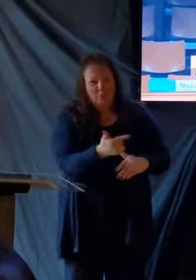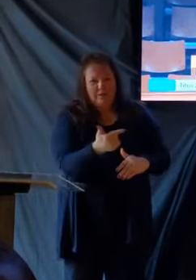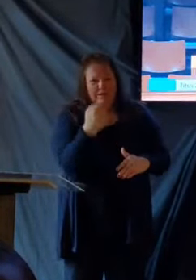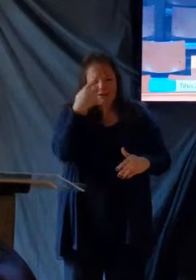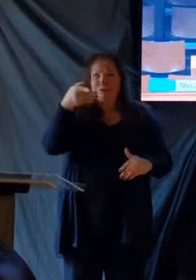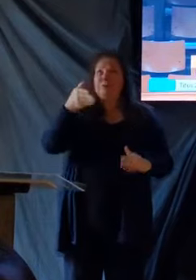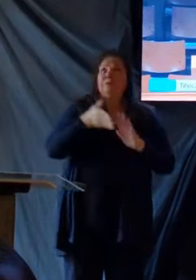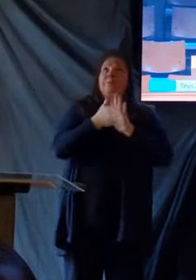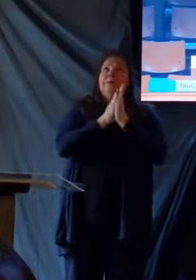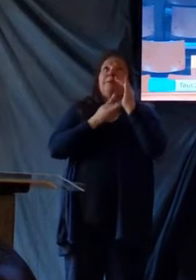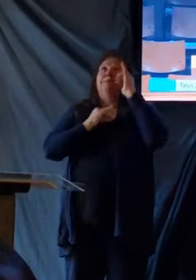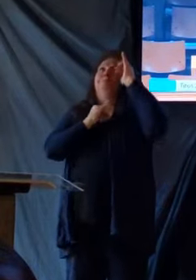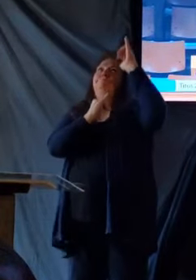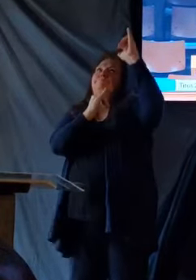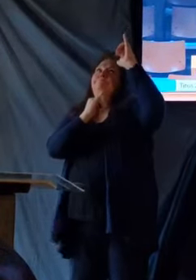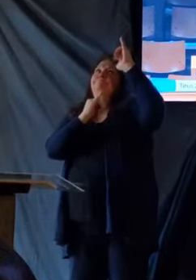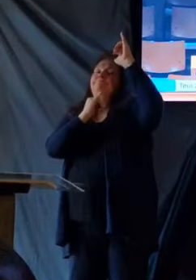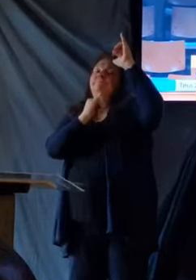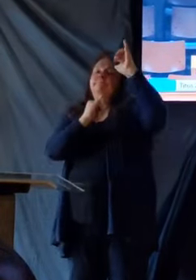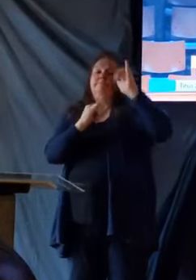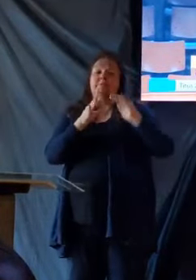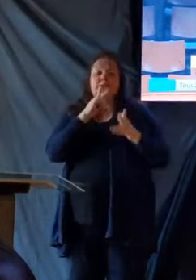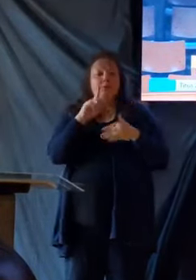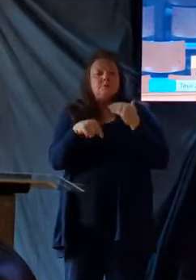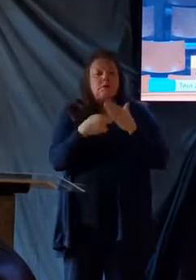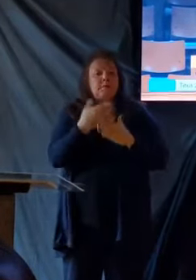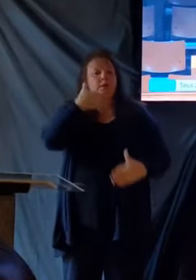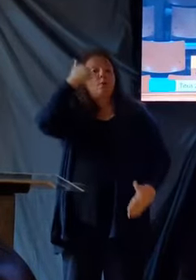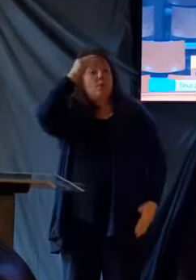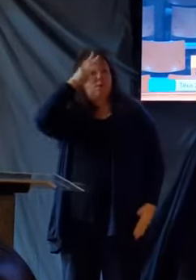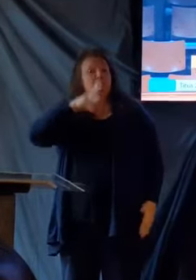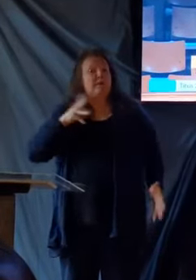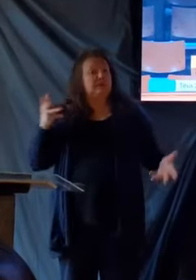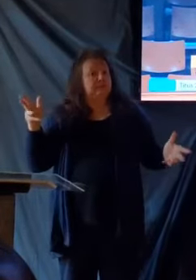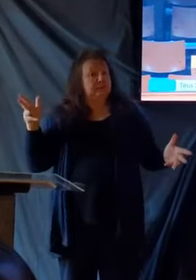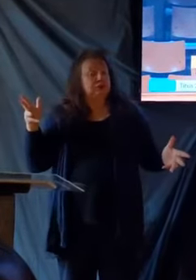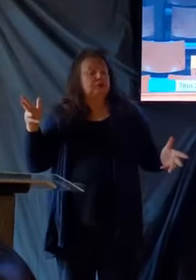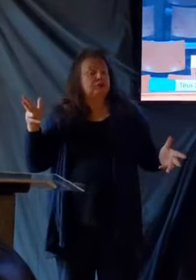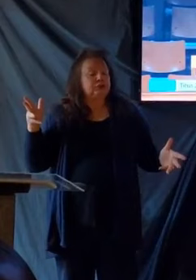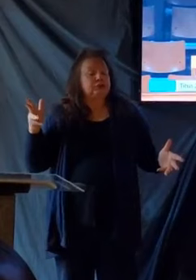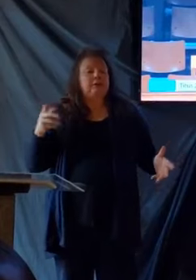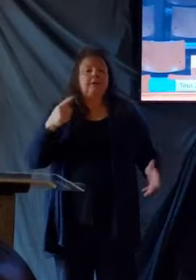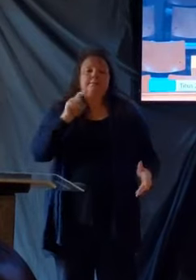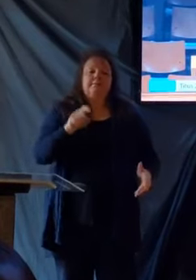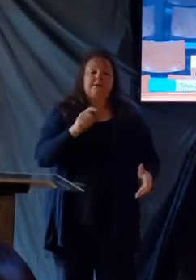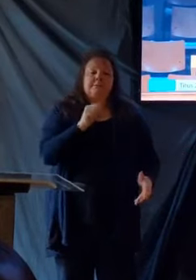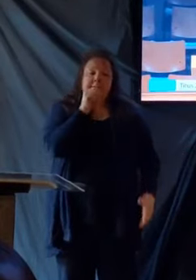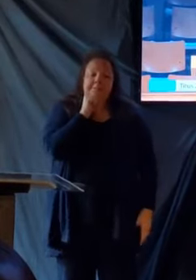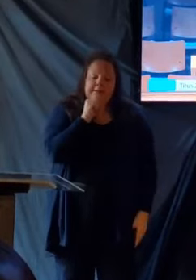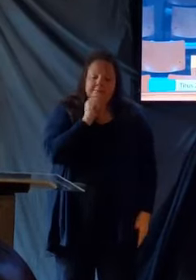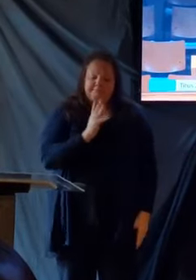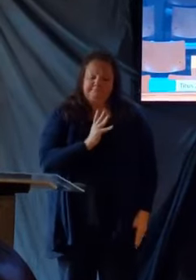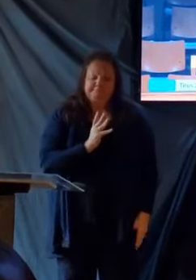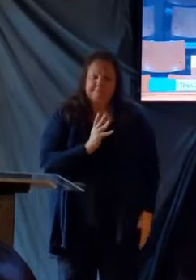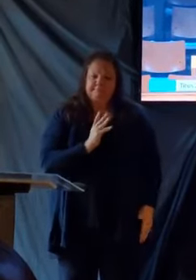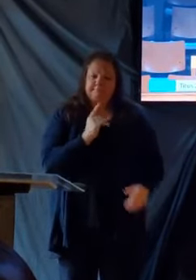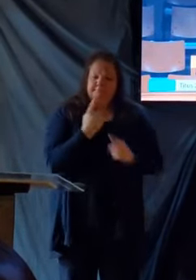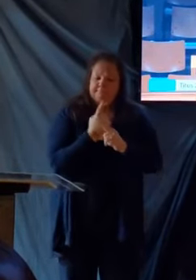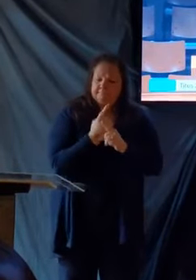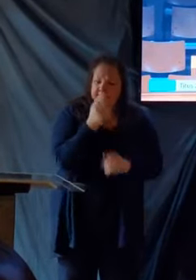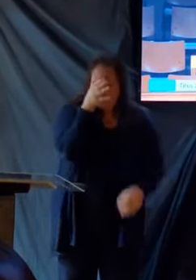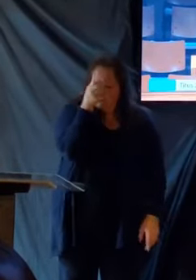to godliness. So we talked about the older men. They are to be temperate, dignified,